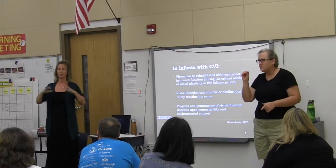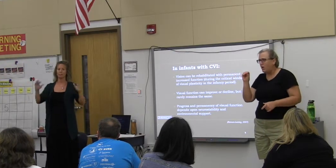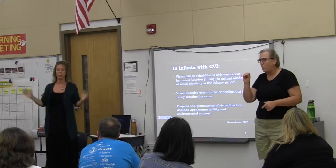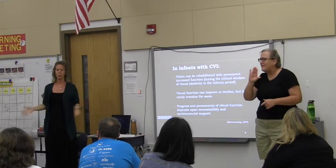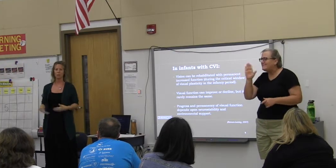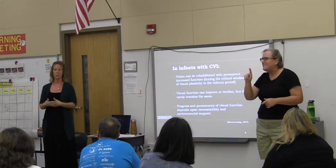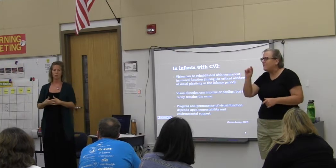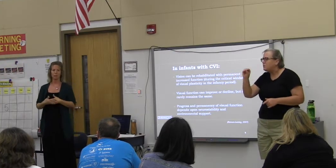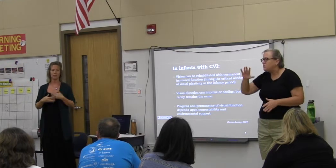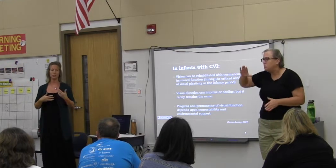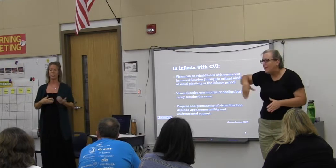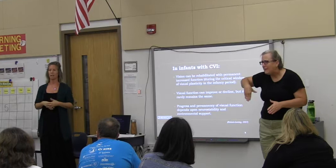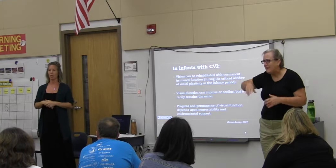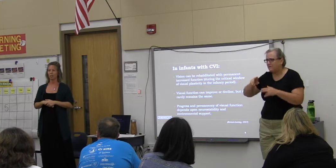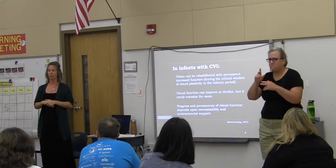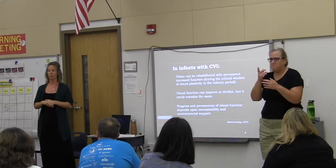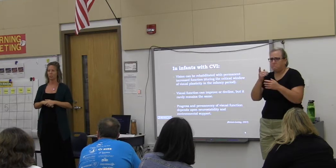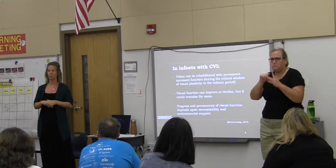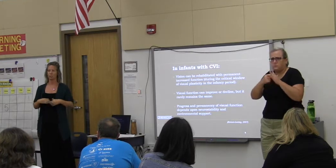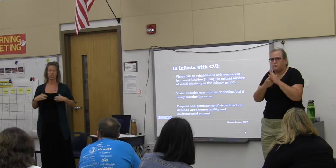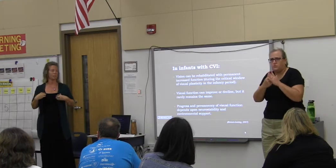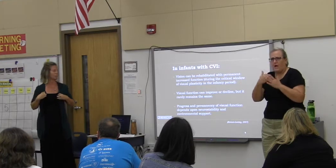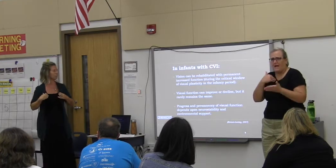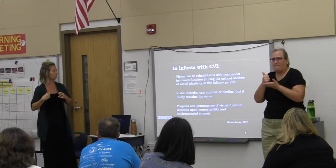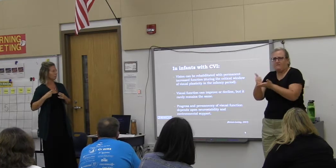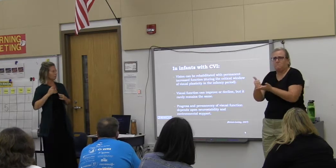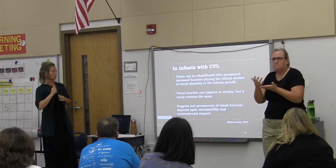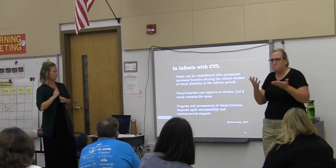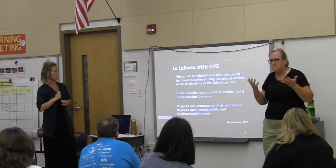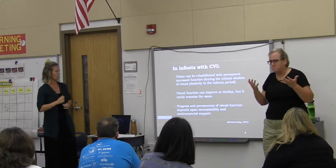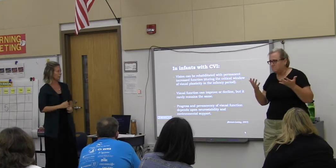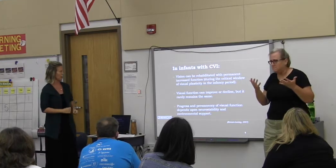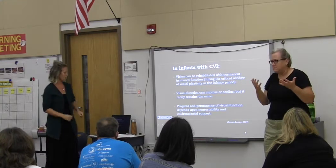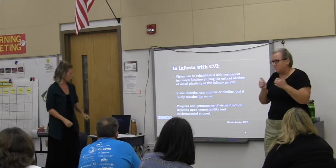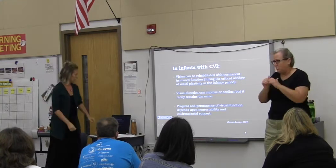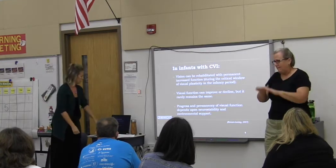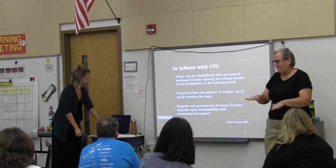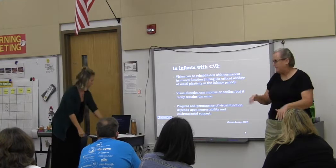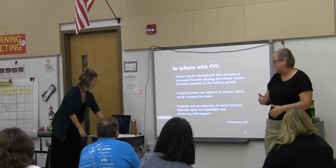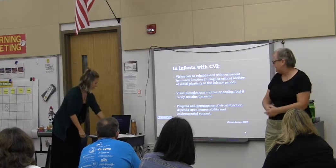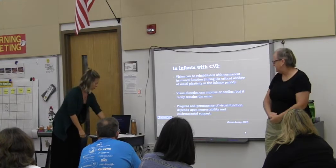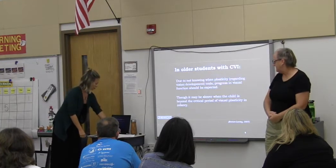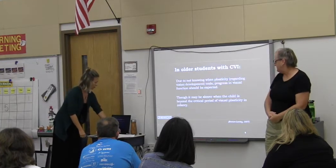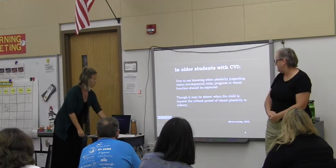too late to start using interventions and accommodations with these kids.